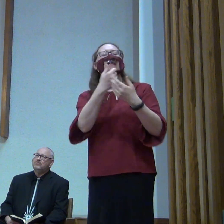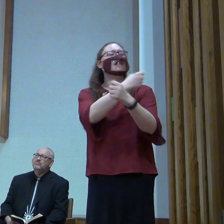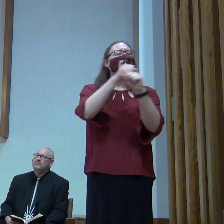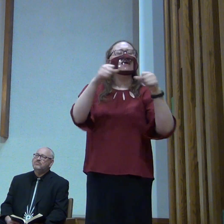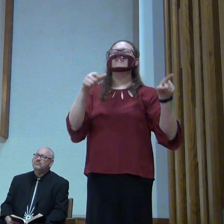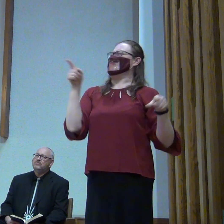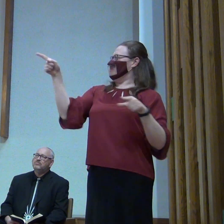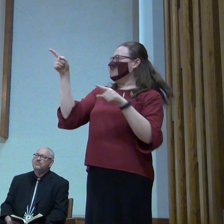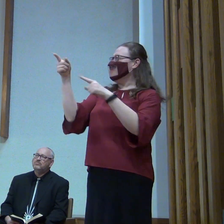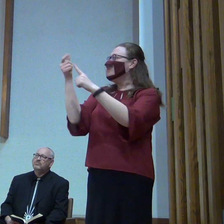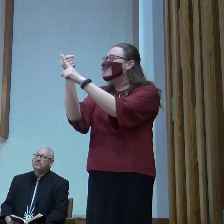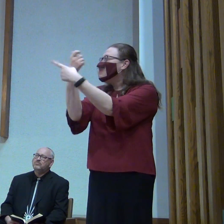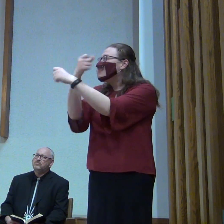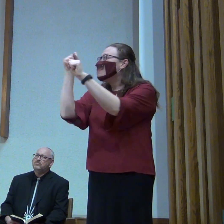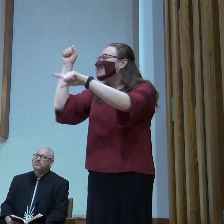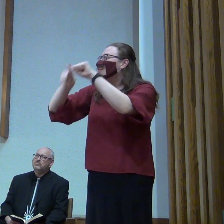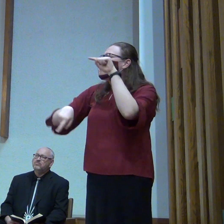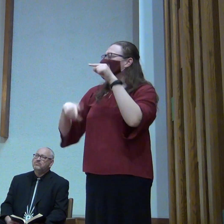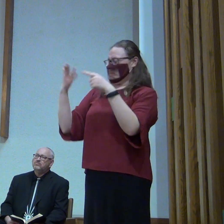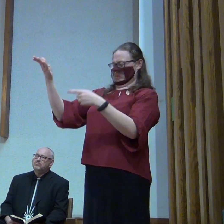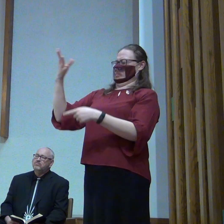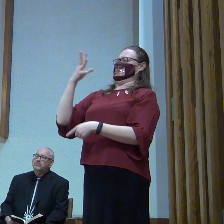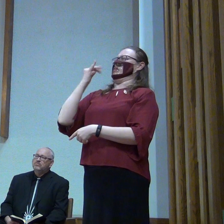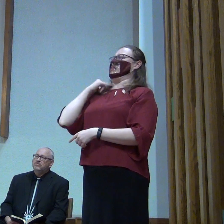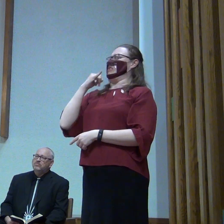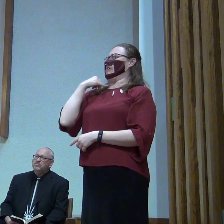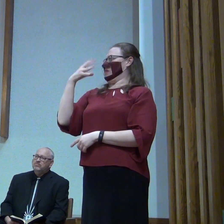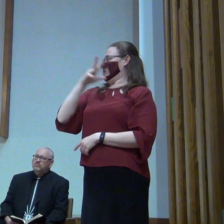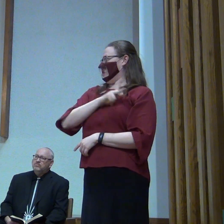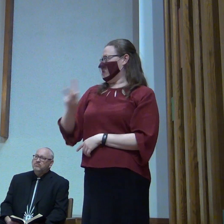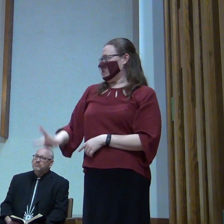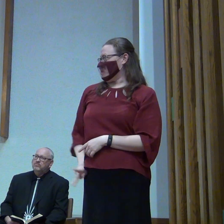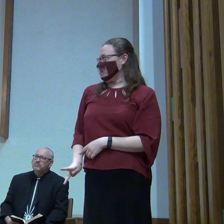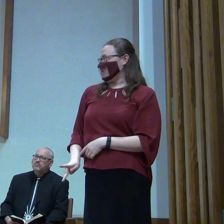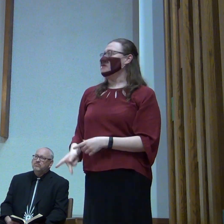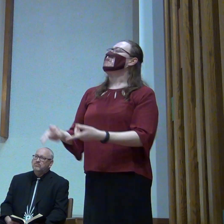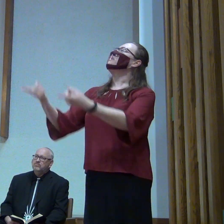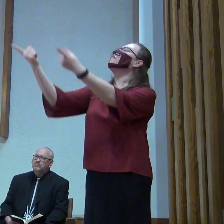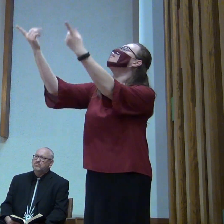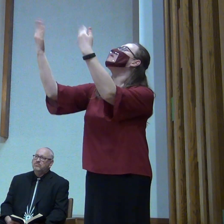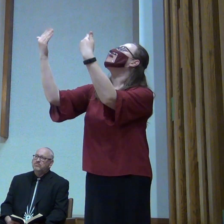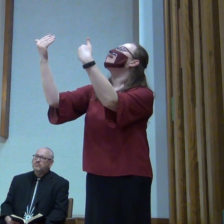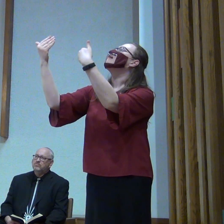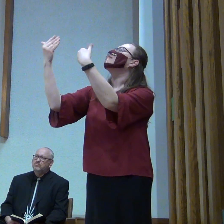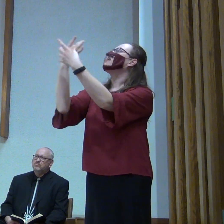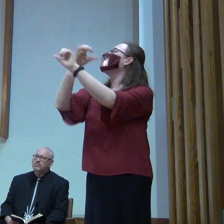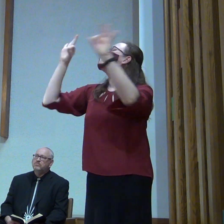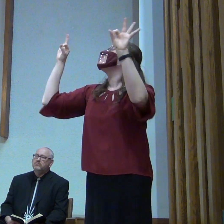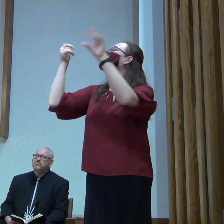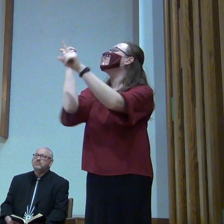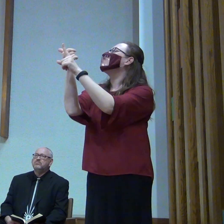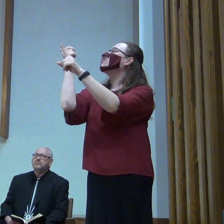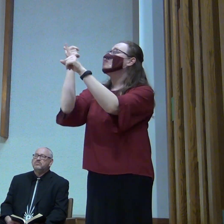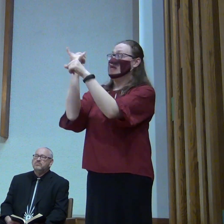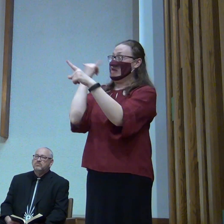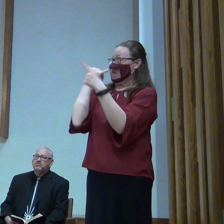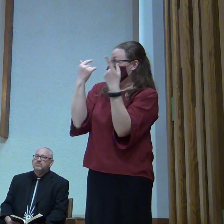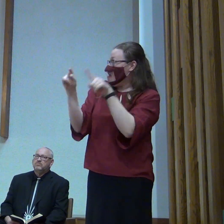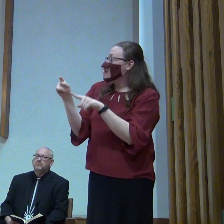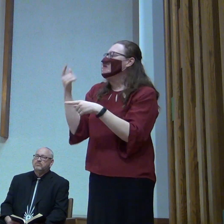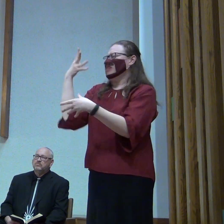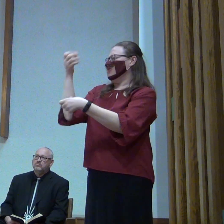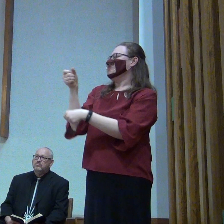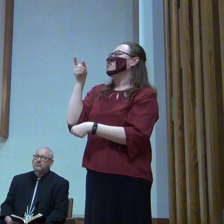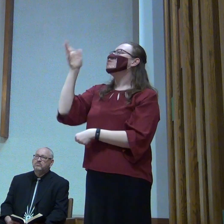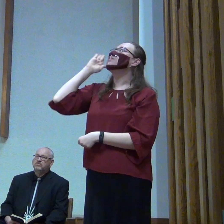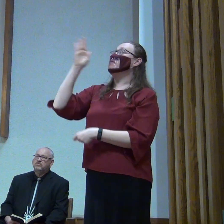Israel. Let him come down now from the cross, and we will believe in him. He trusts in God. Let God rescue him now if